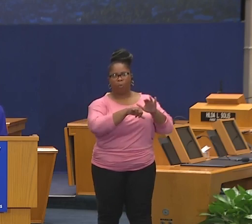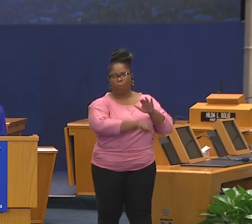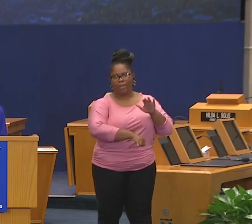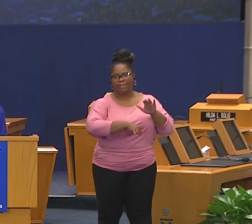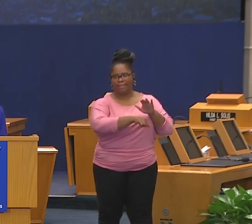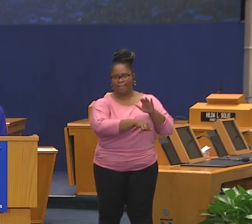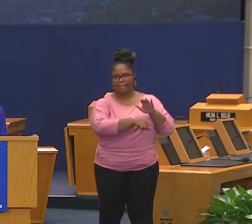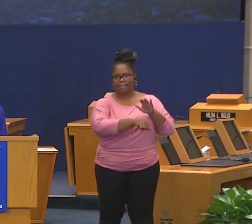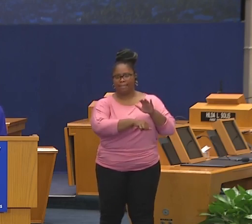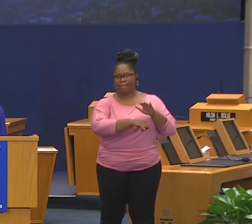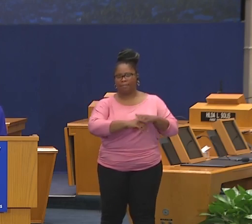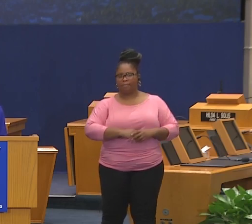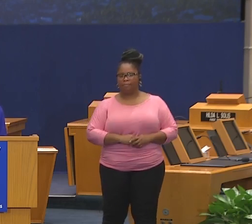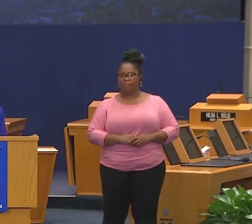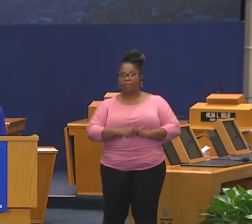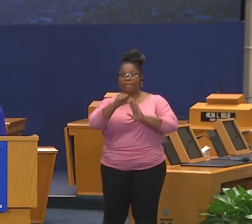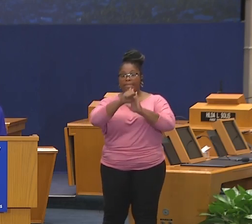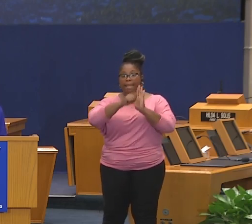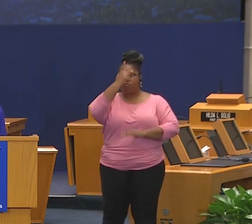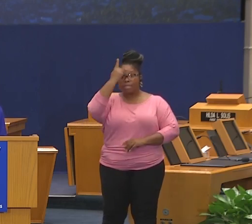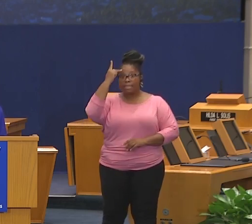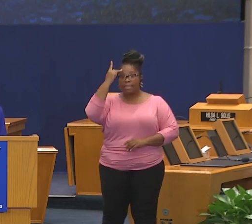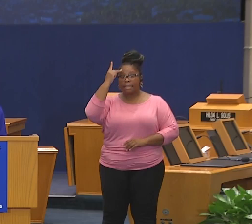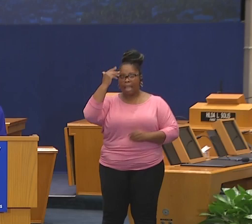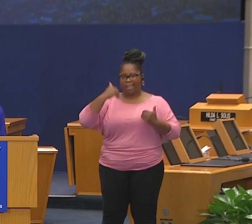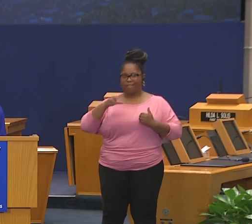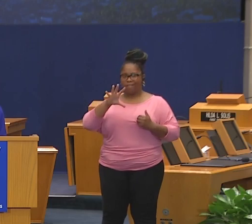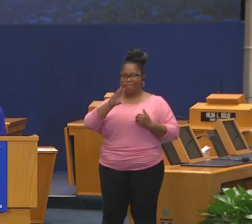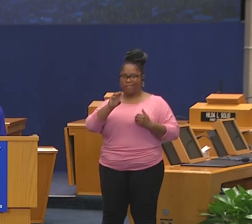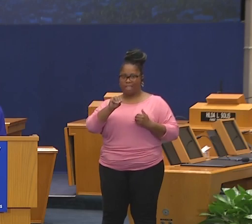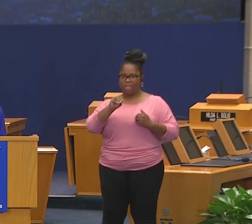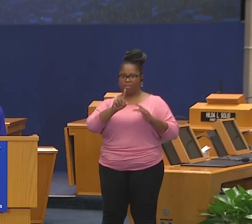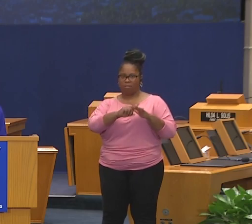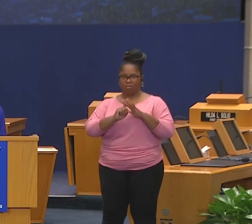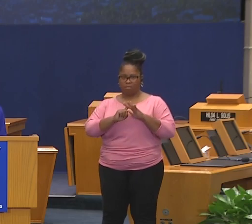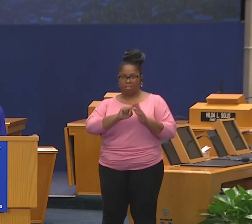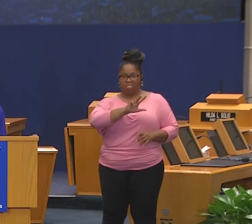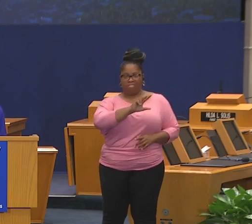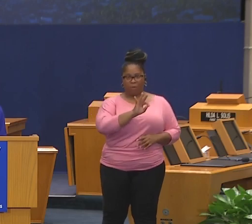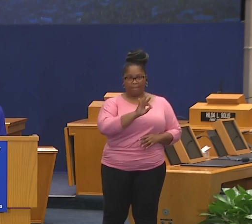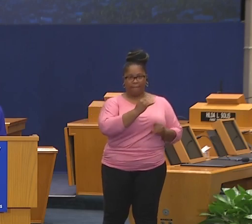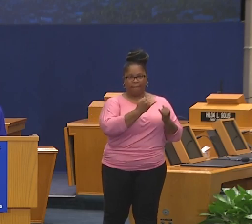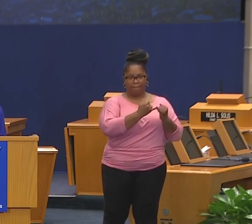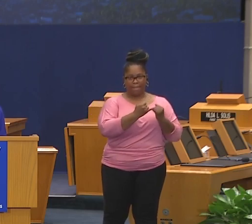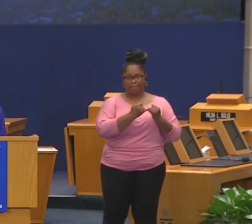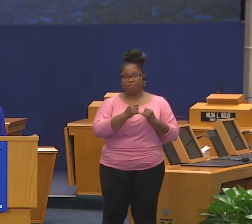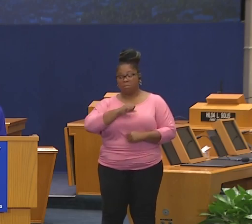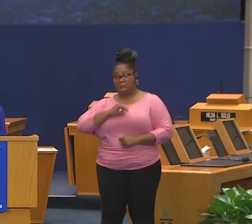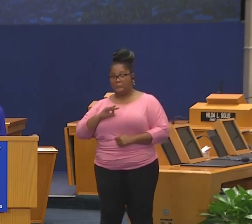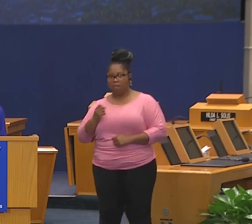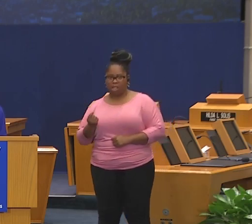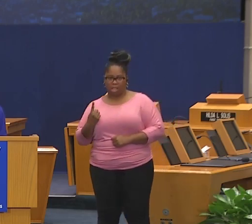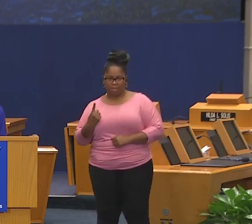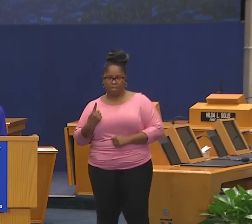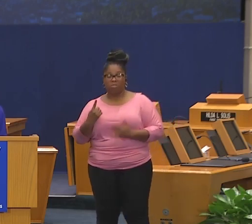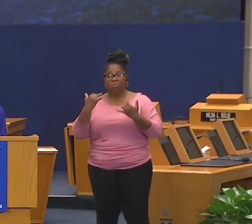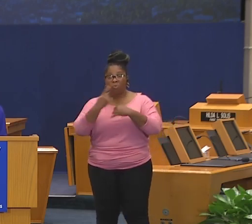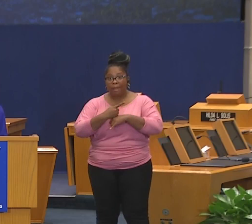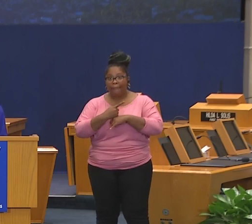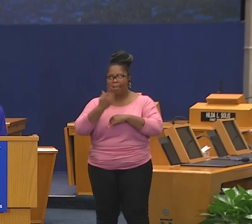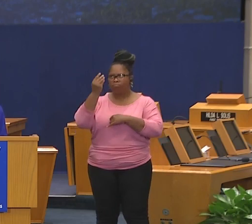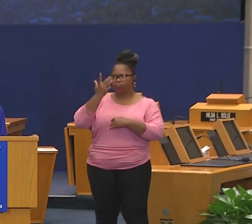There are 50 cases in the state prisons, 39 inmates and 11 staff, and we received a report today of